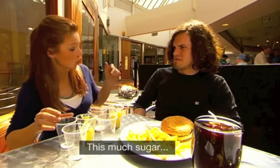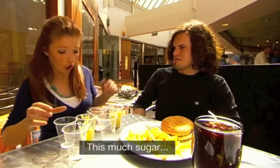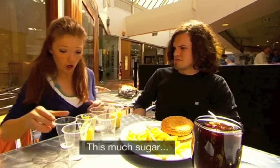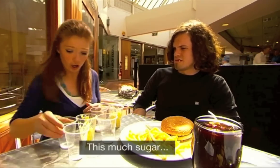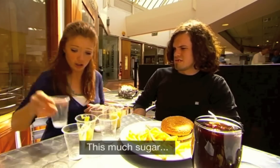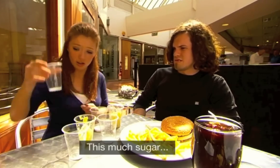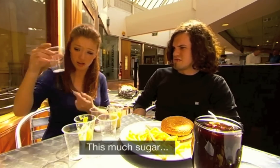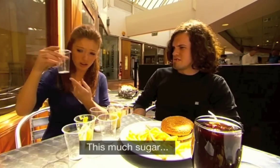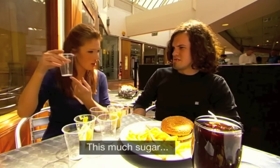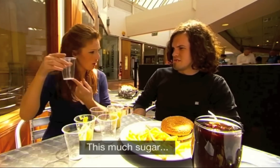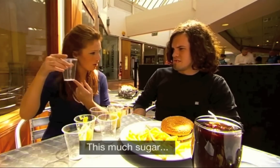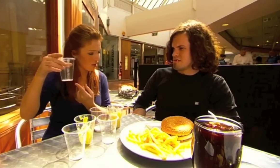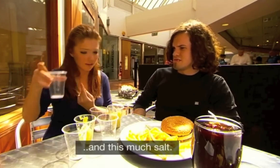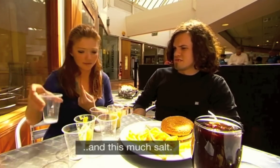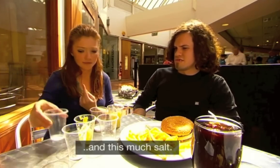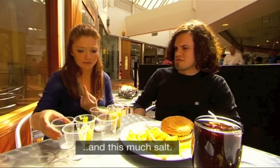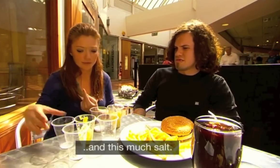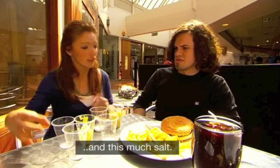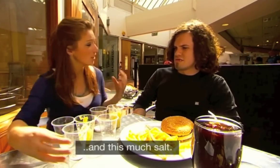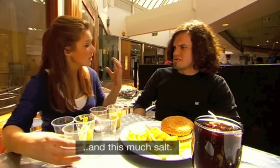sugar, and this much salt.